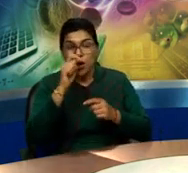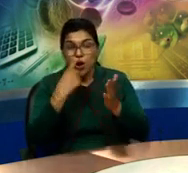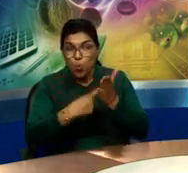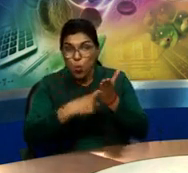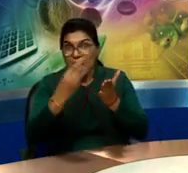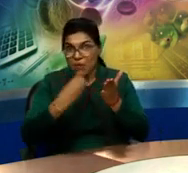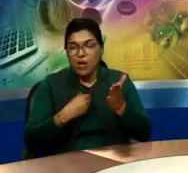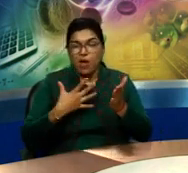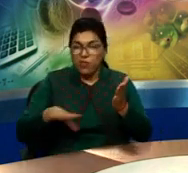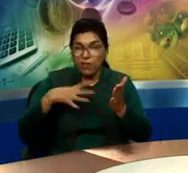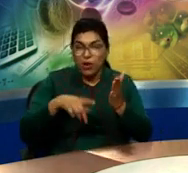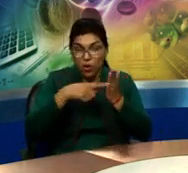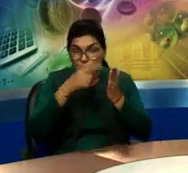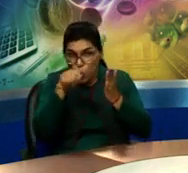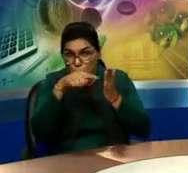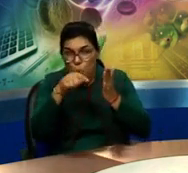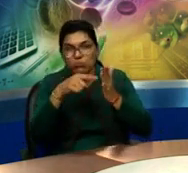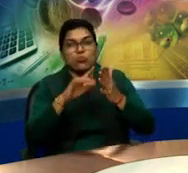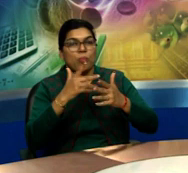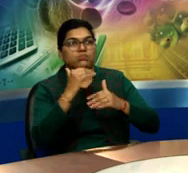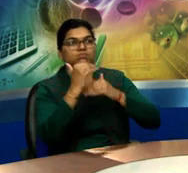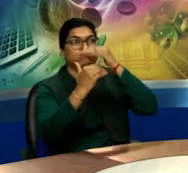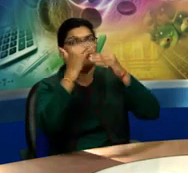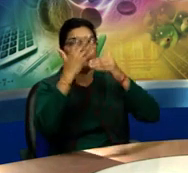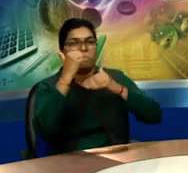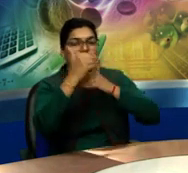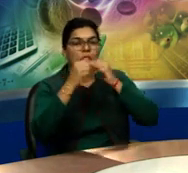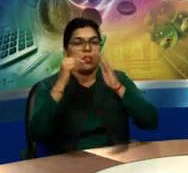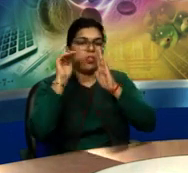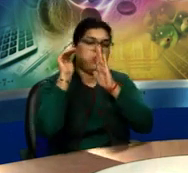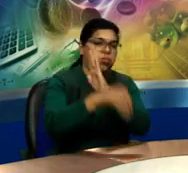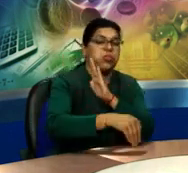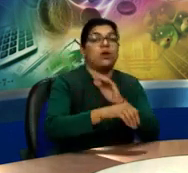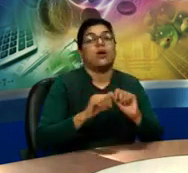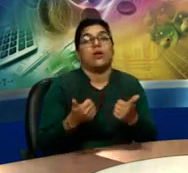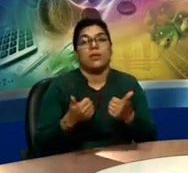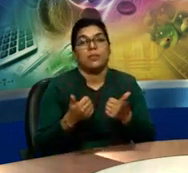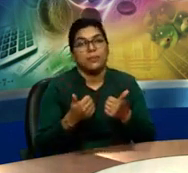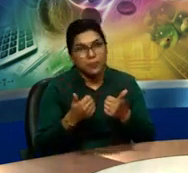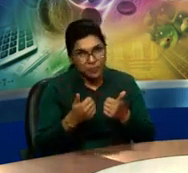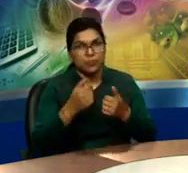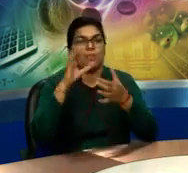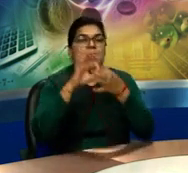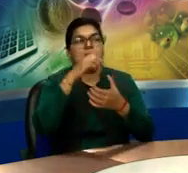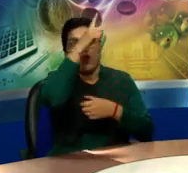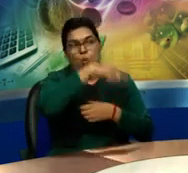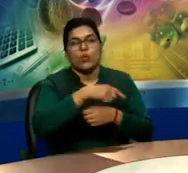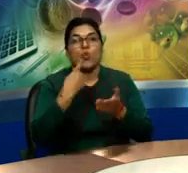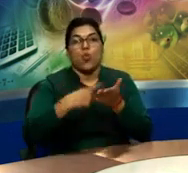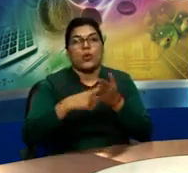fourth point, which comes under disregard rules and regulation, is it explains that there are adverse effects on career